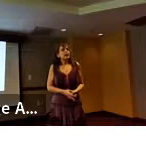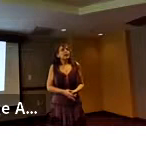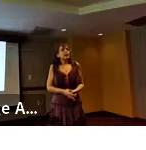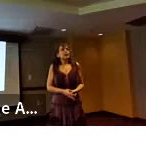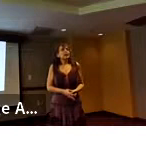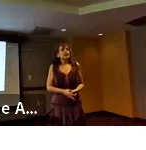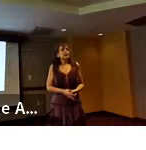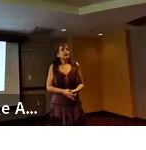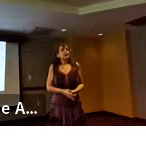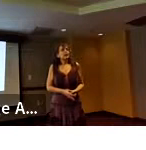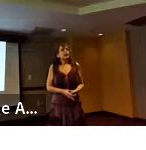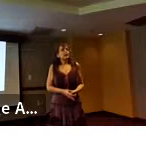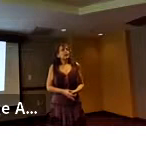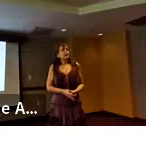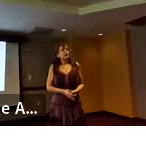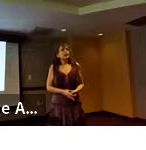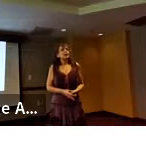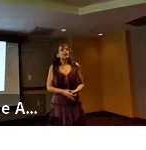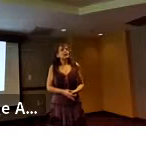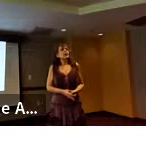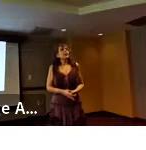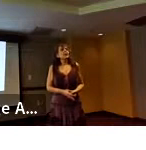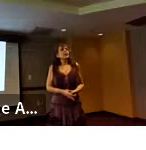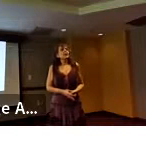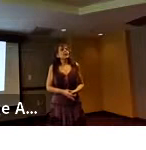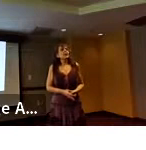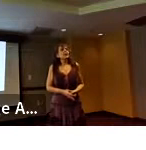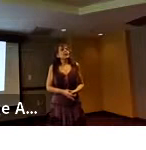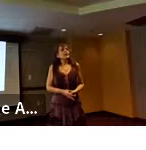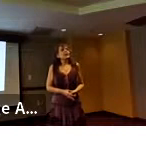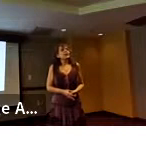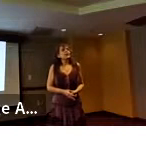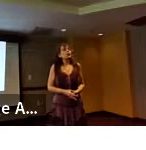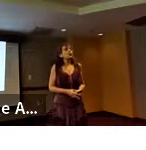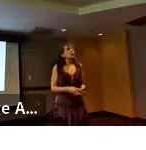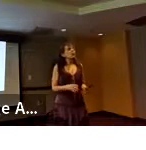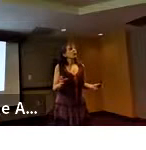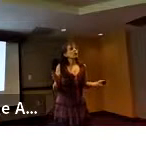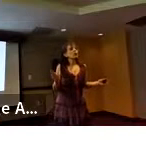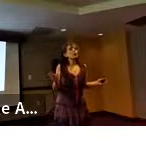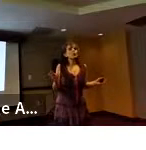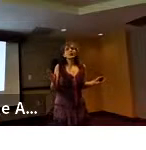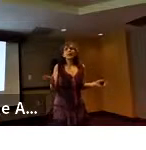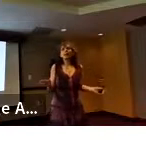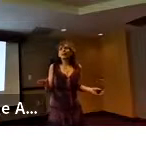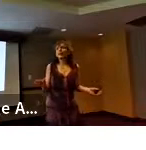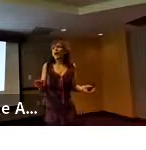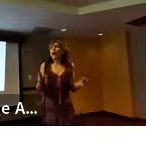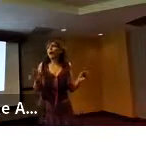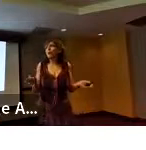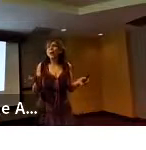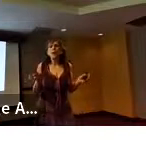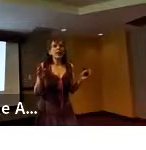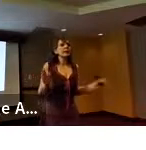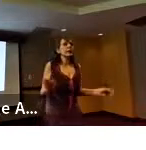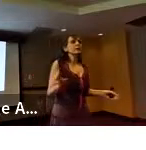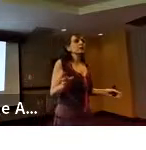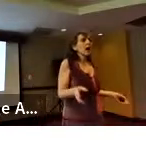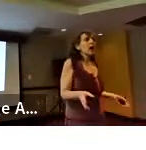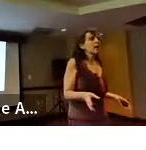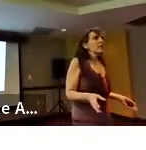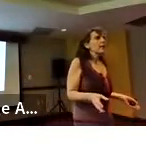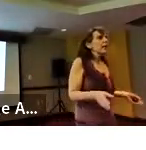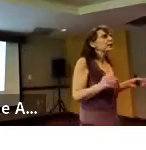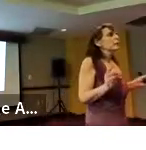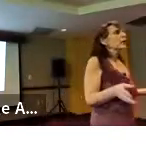everyone experiences at some point or the other some kind of disability. What a wonderful, wonderful statement. Everybody at